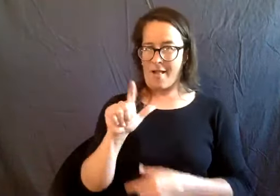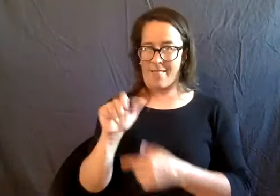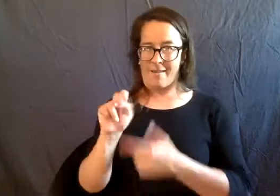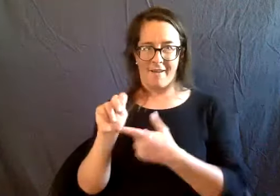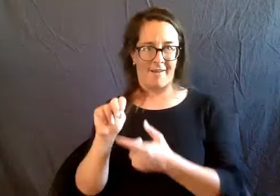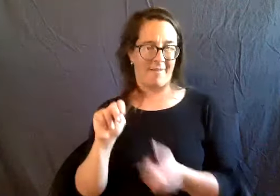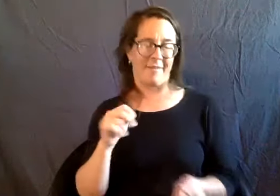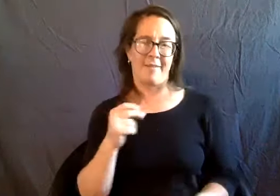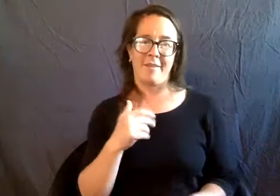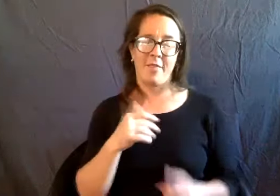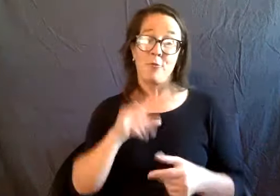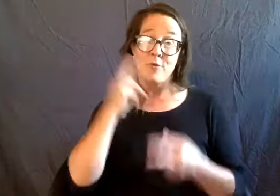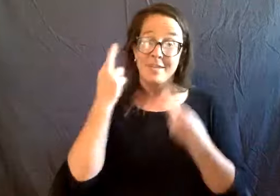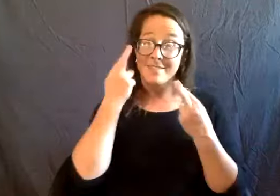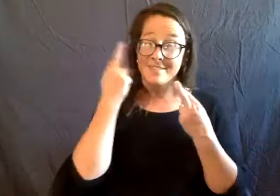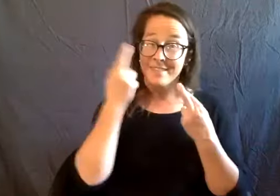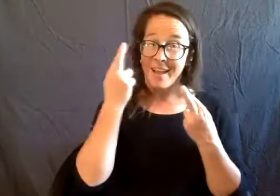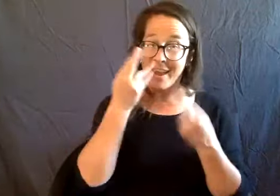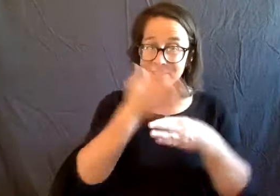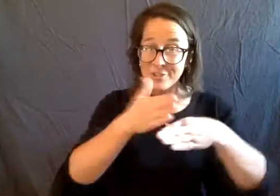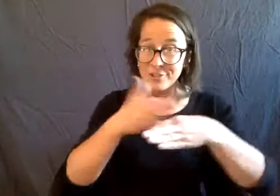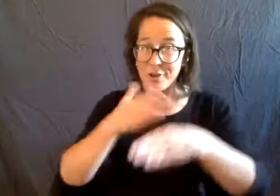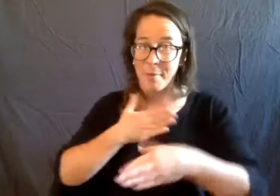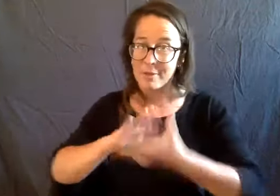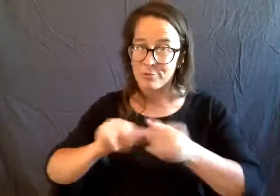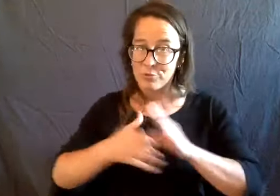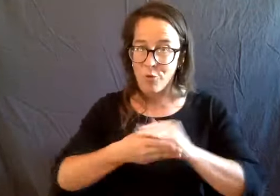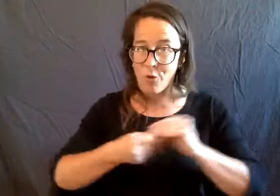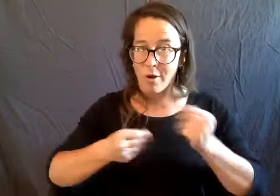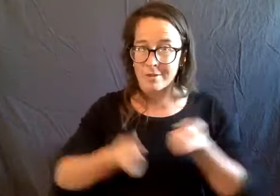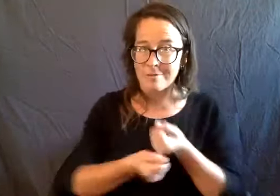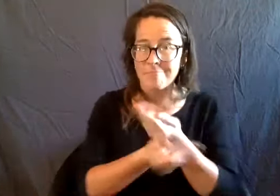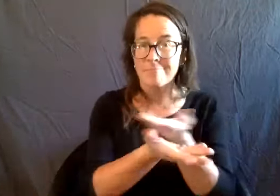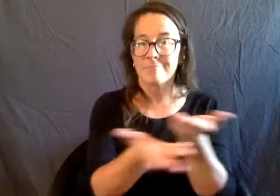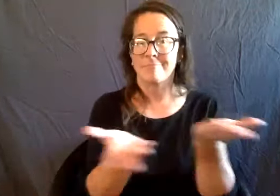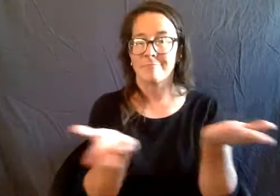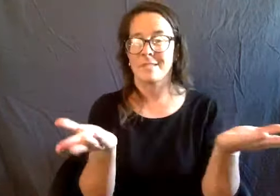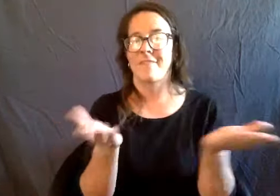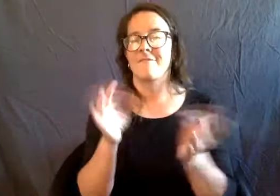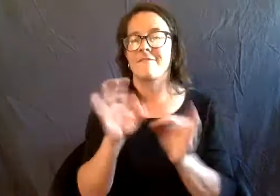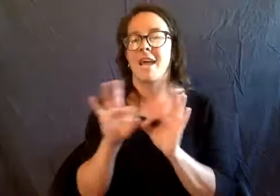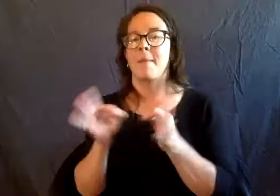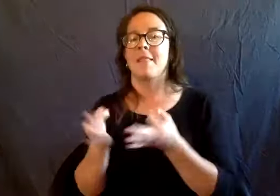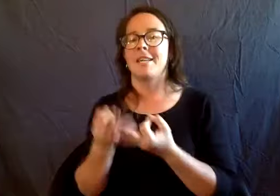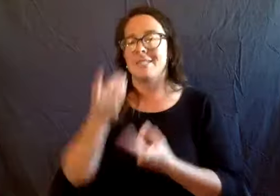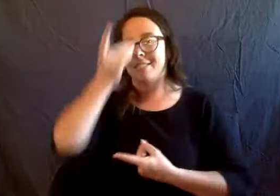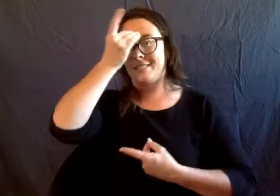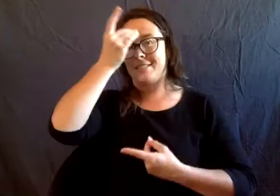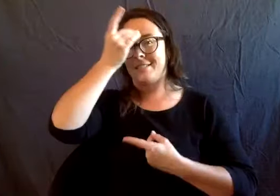tell these stories is because my disease, the family disease of alcoholism, for me, is